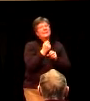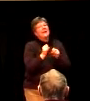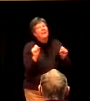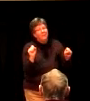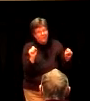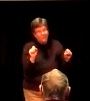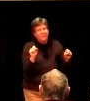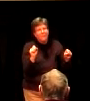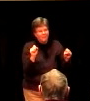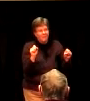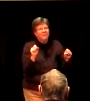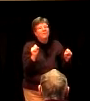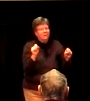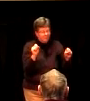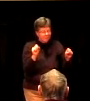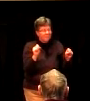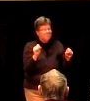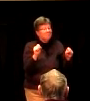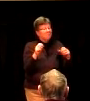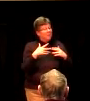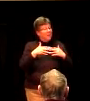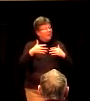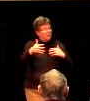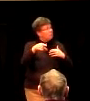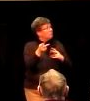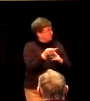them went ballooning again,